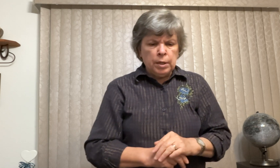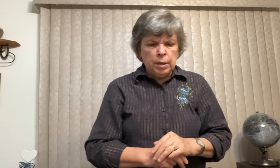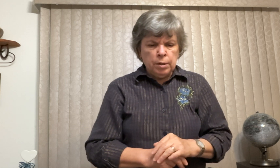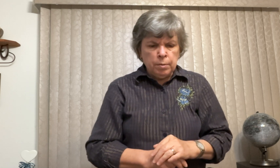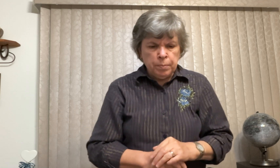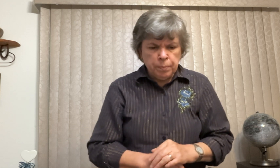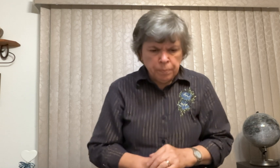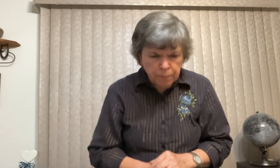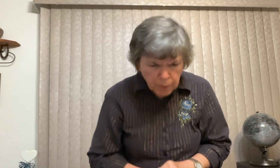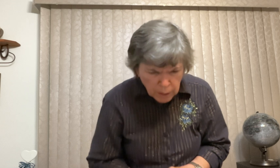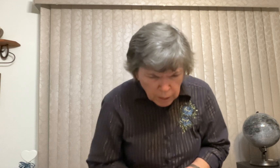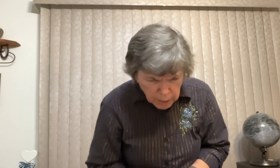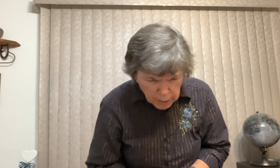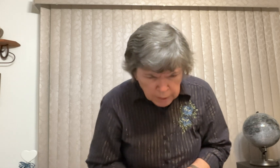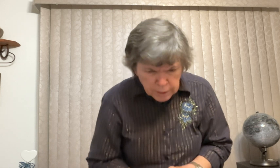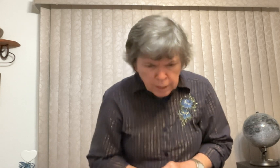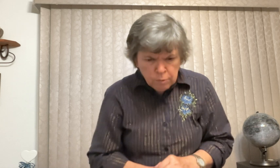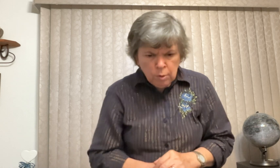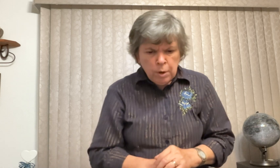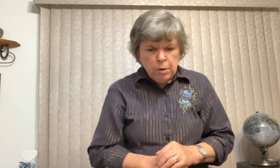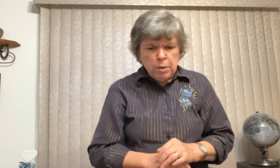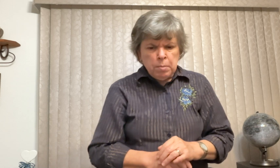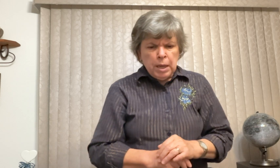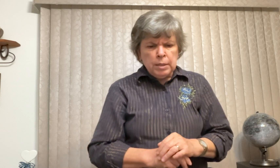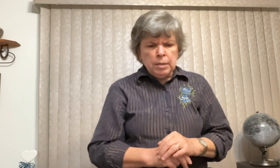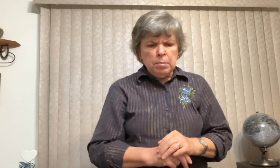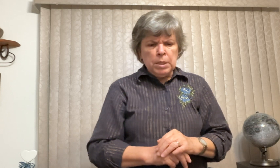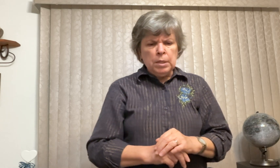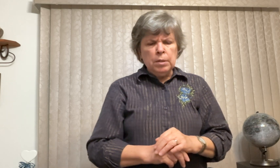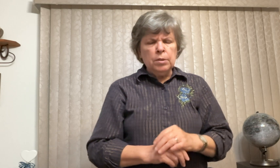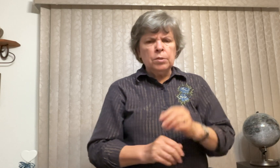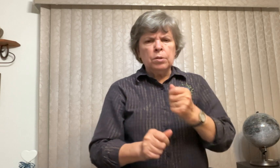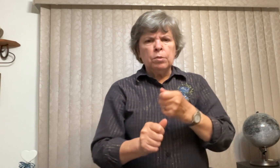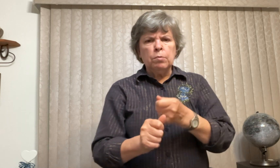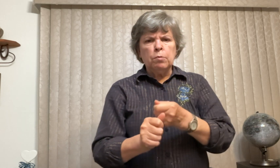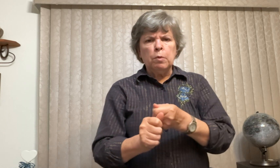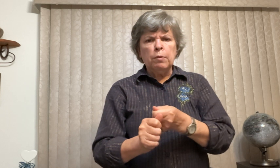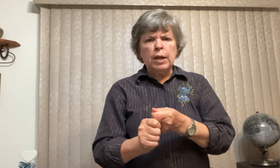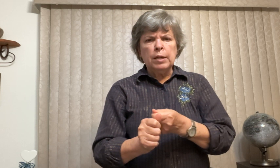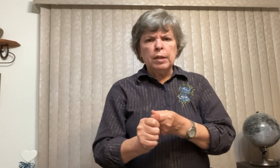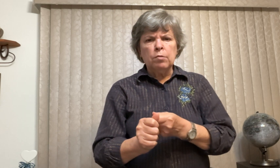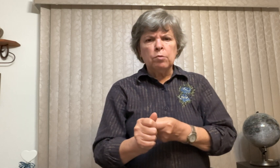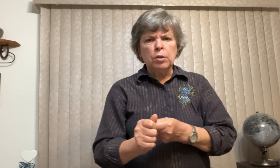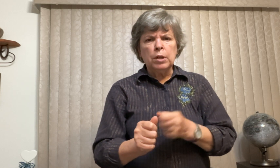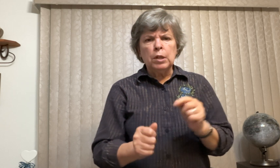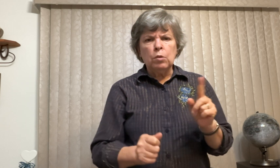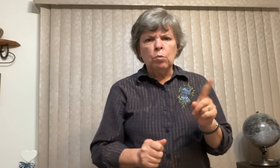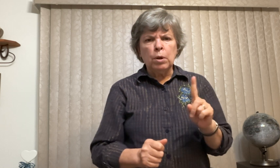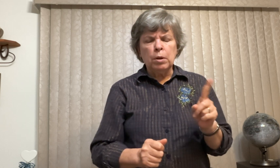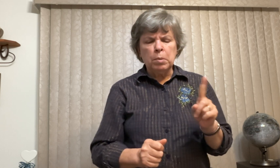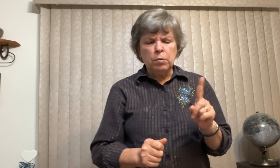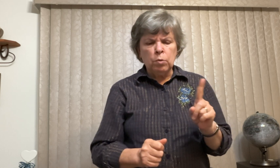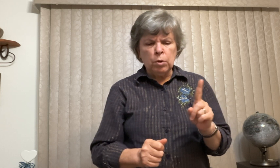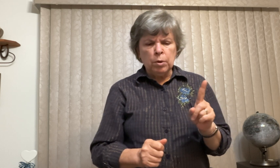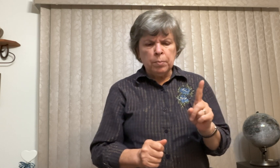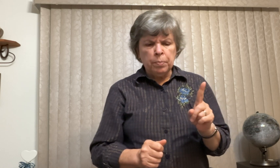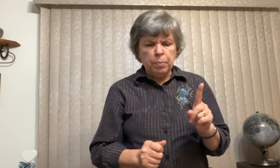care. And everywhere that man can be, so we've had everywhere before,